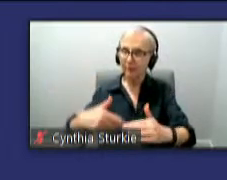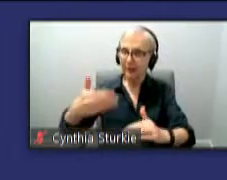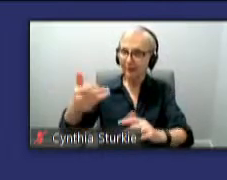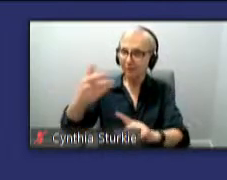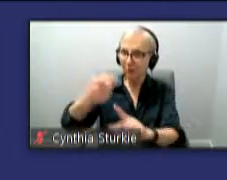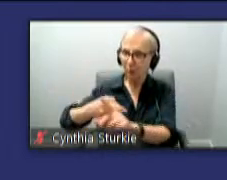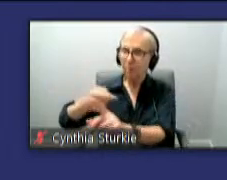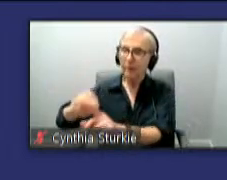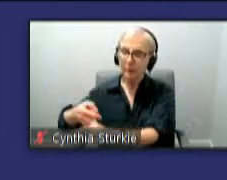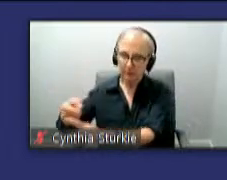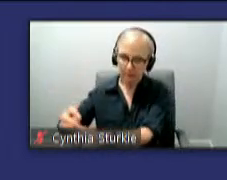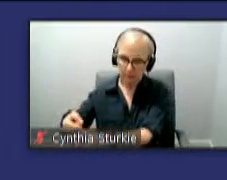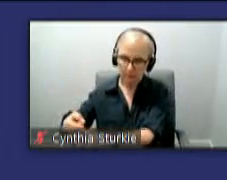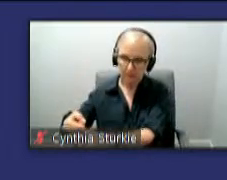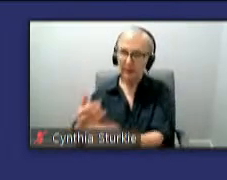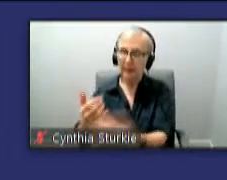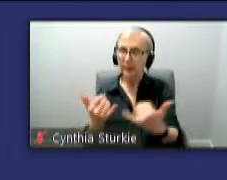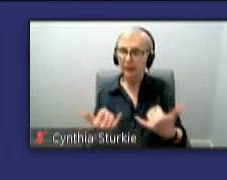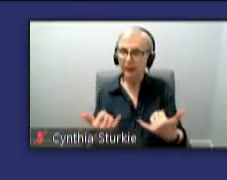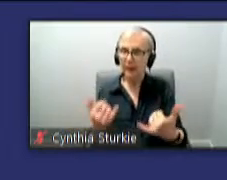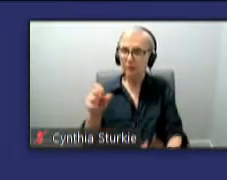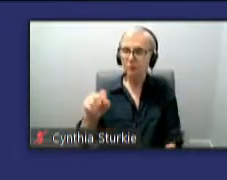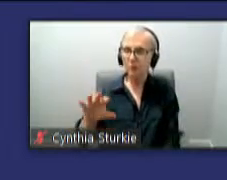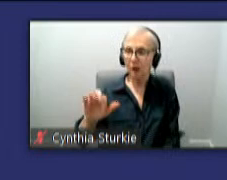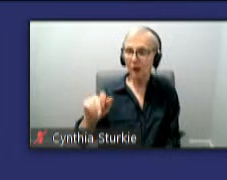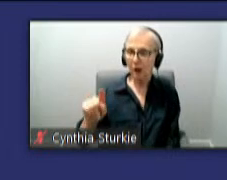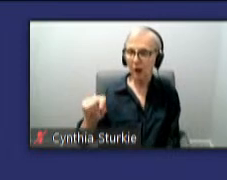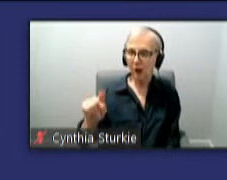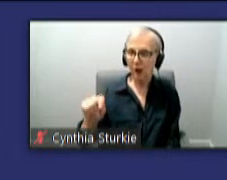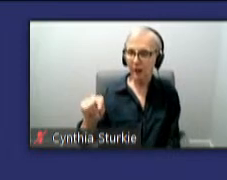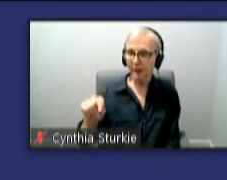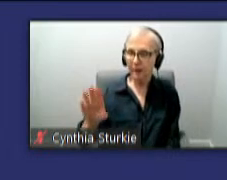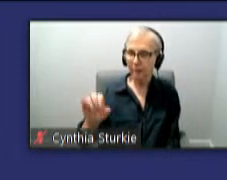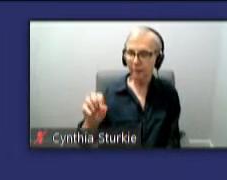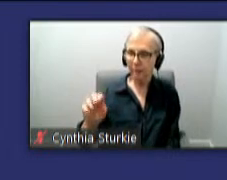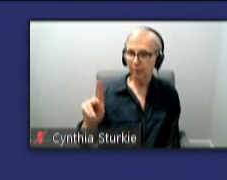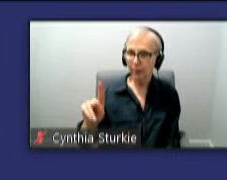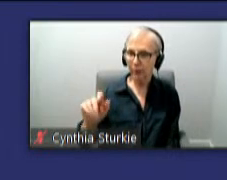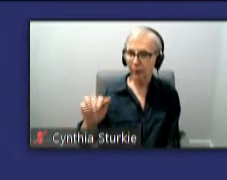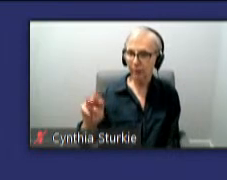a bit more about the COVID roadmap forward.